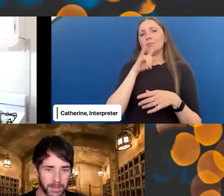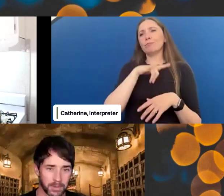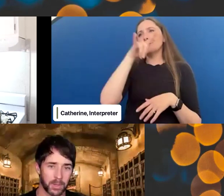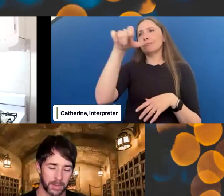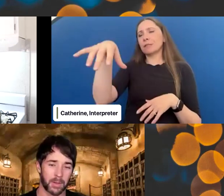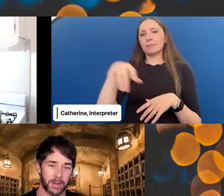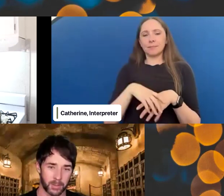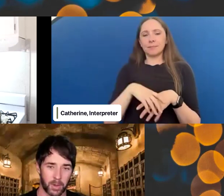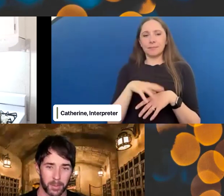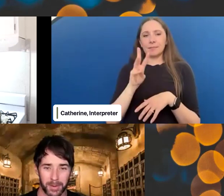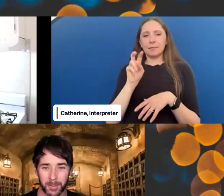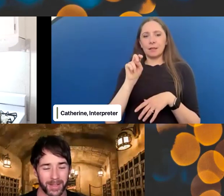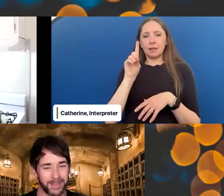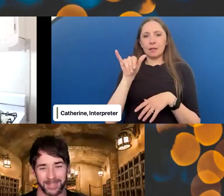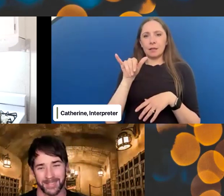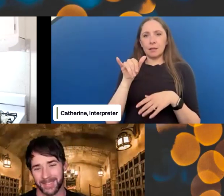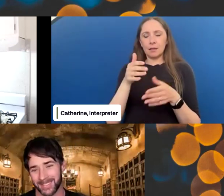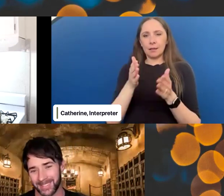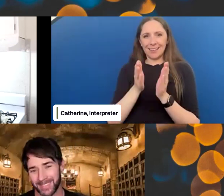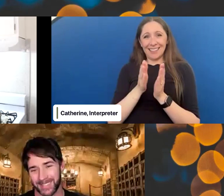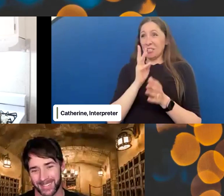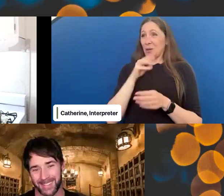Wendy asked, did you give Con his water bottle back?